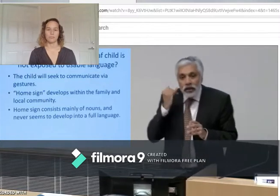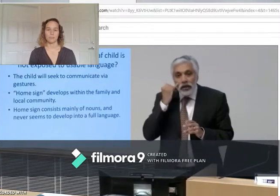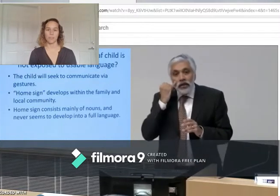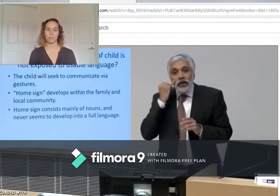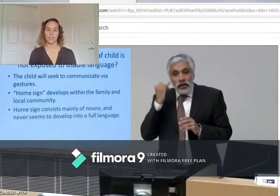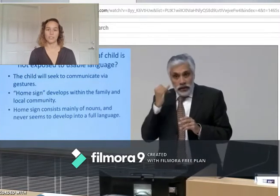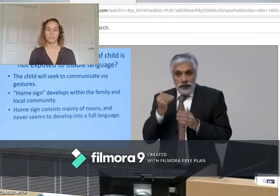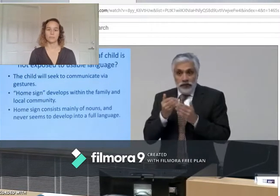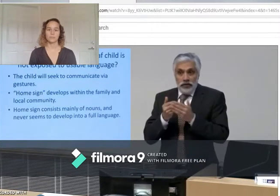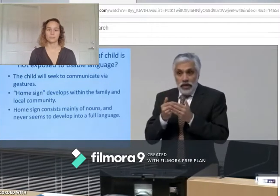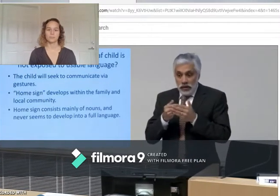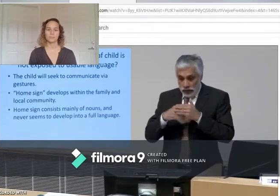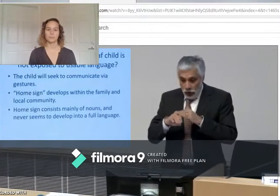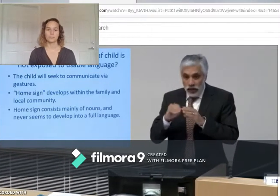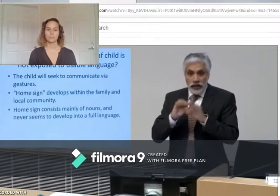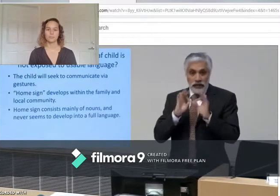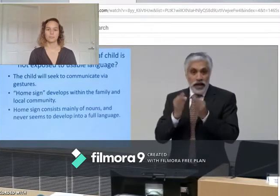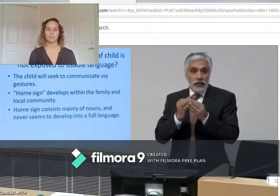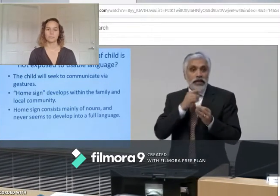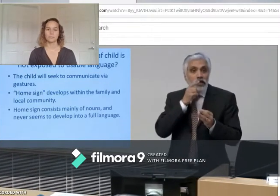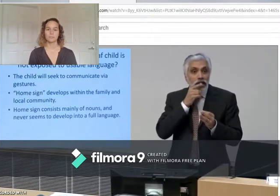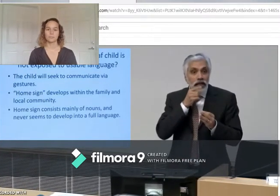language deprivation.